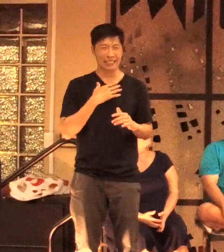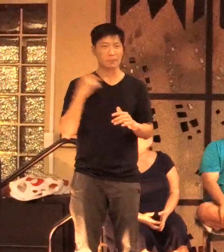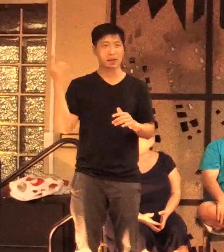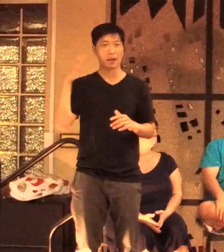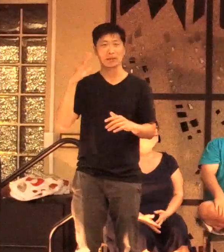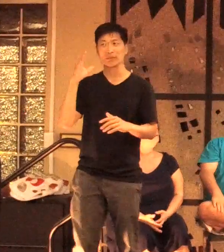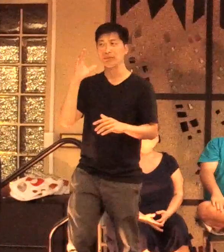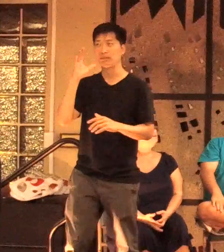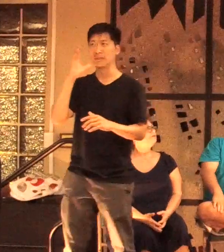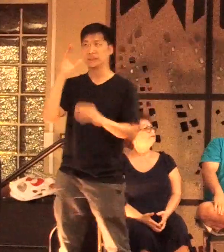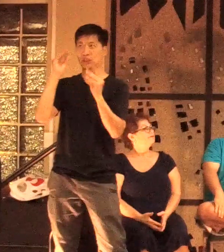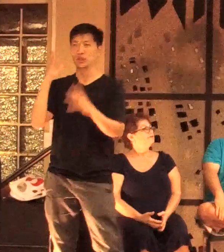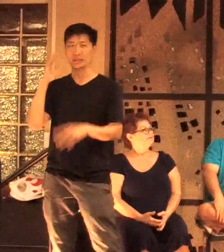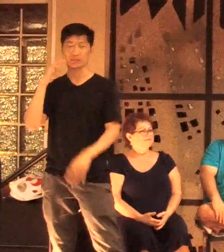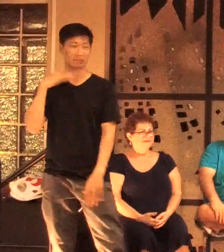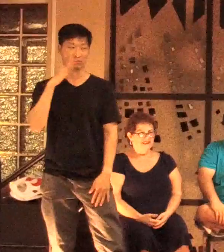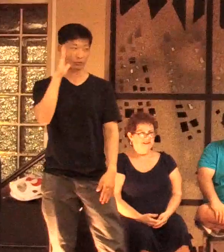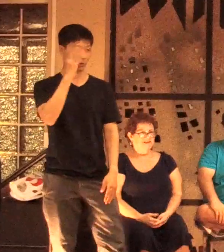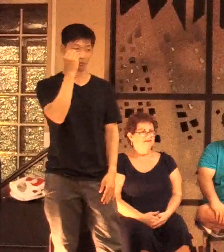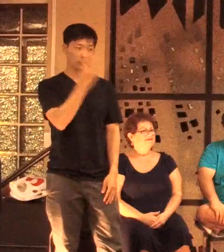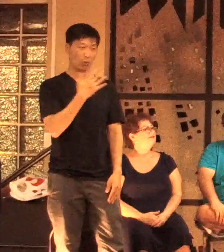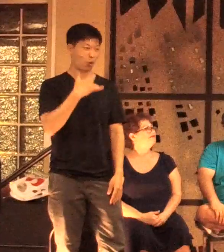gonna call my parents if